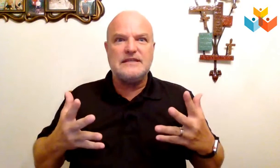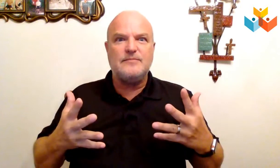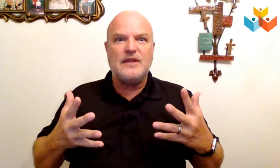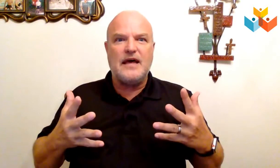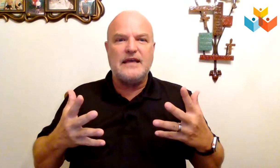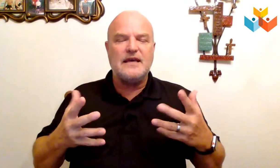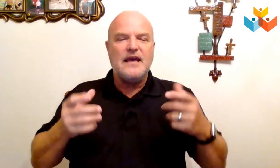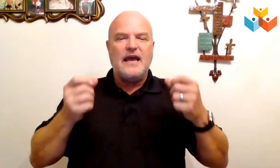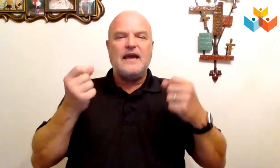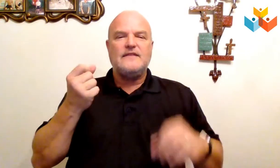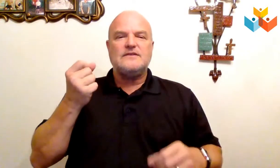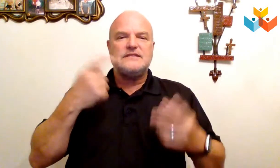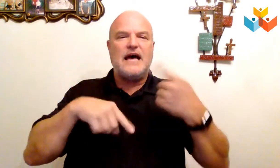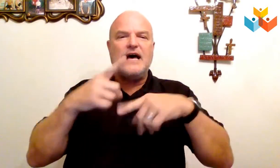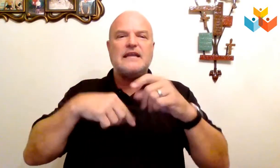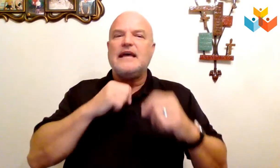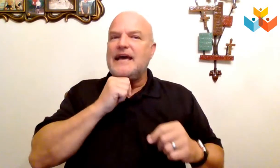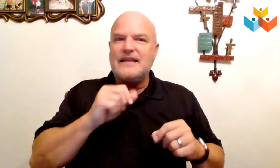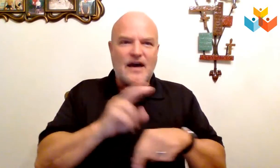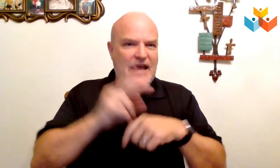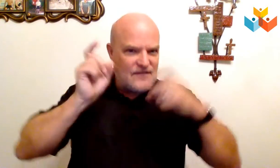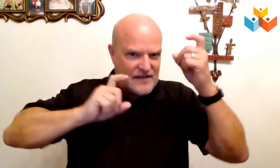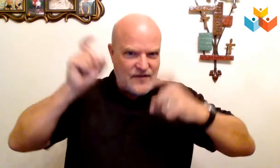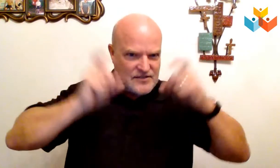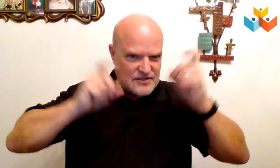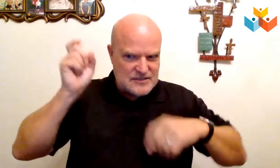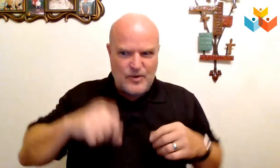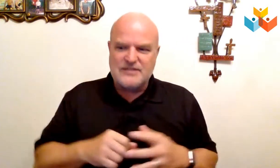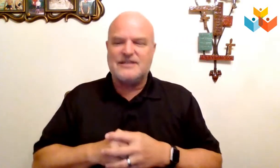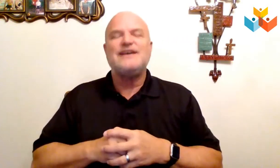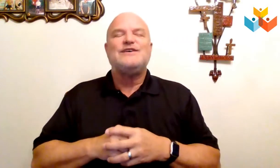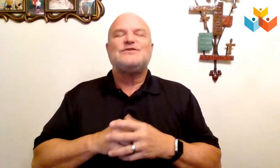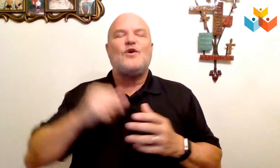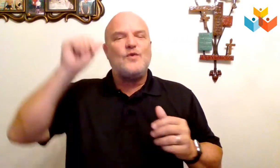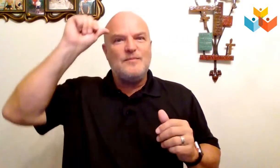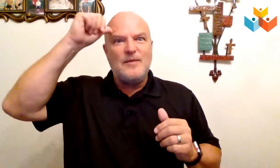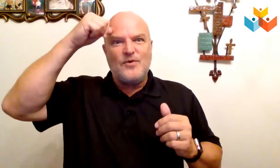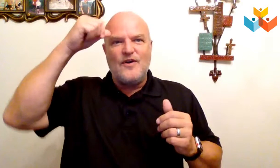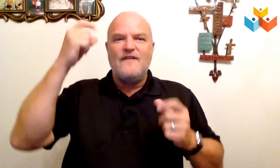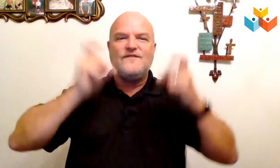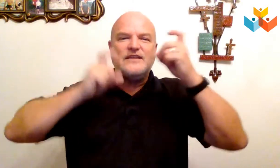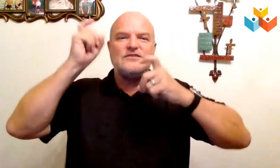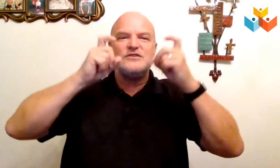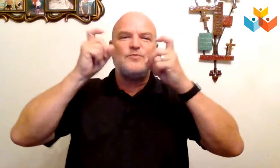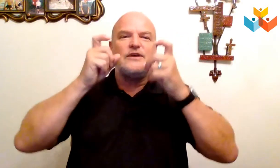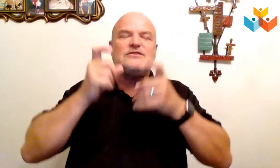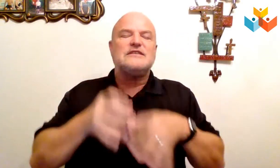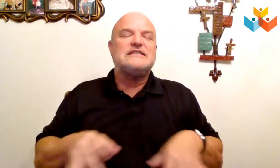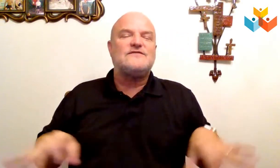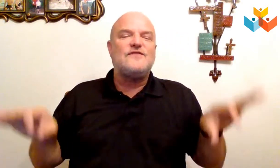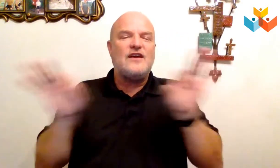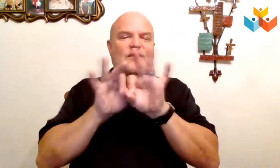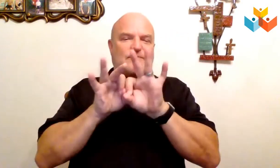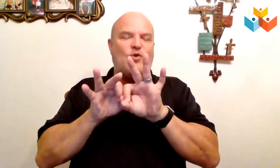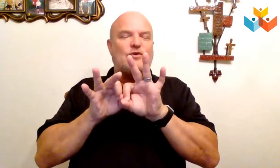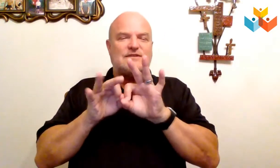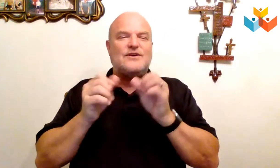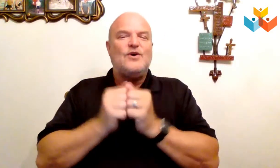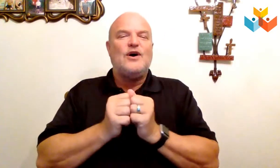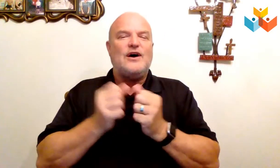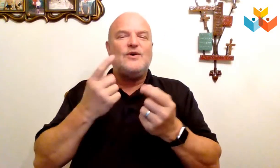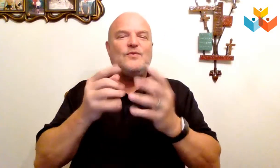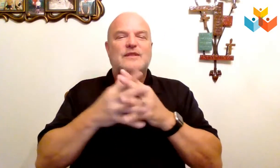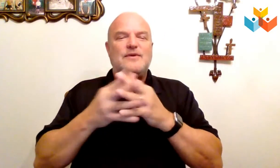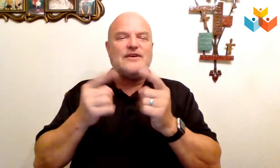facial expression goes completely blank, and they'll sign and not have any facial expression. So remember, facial